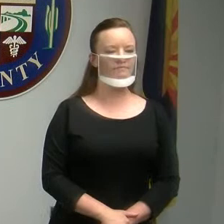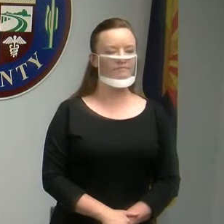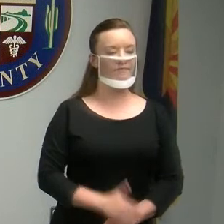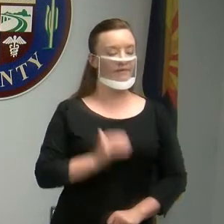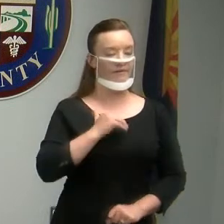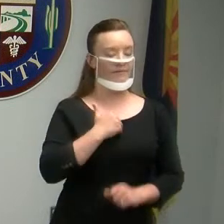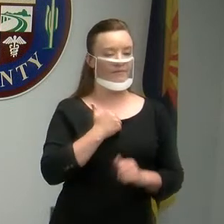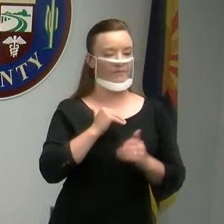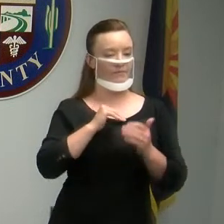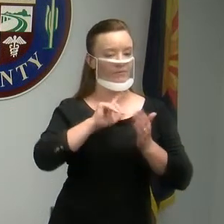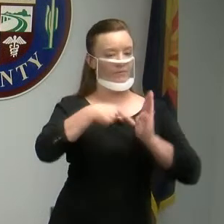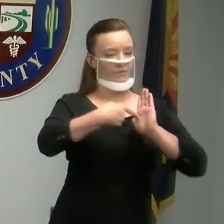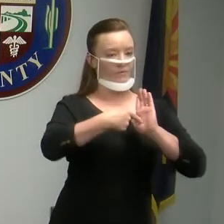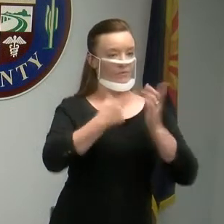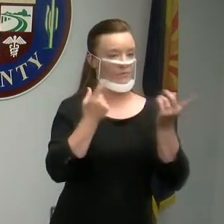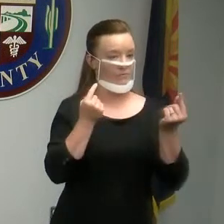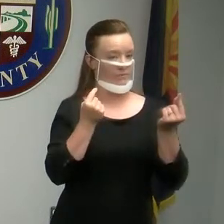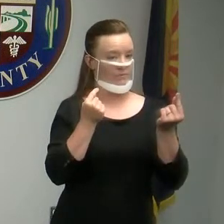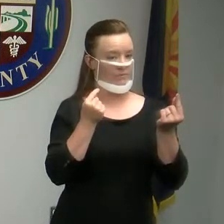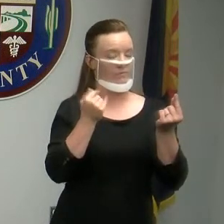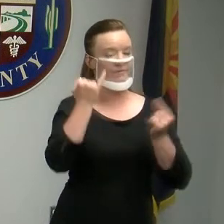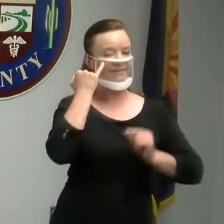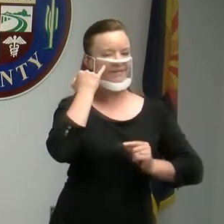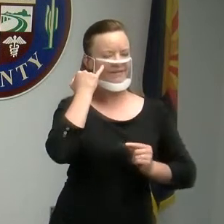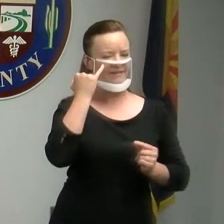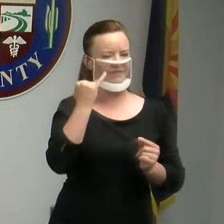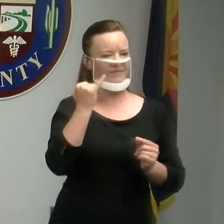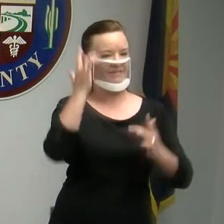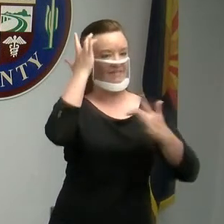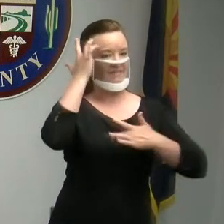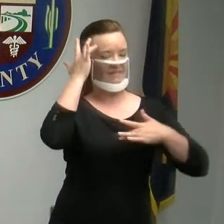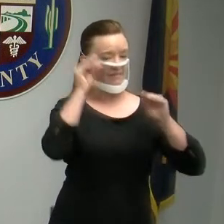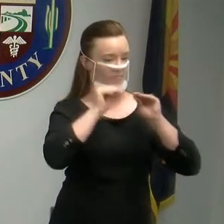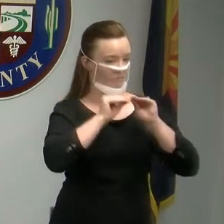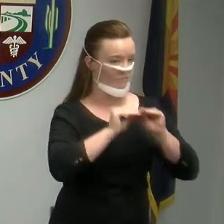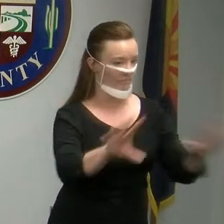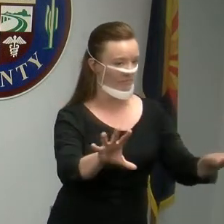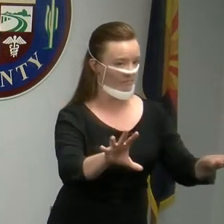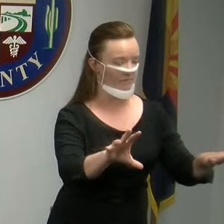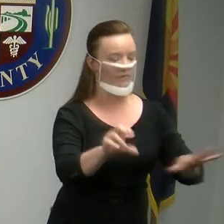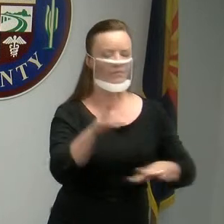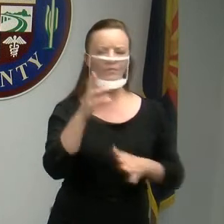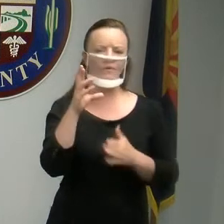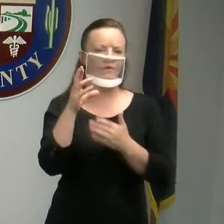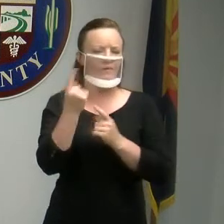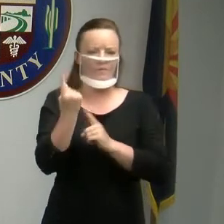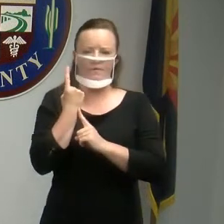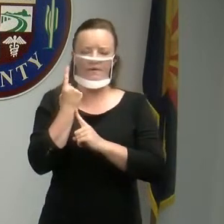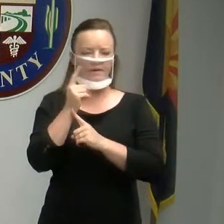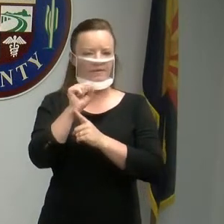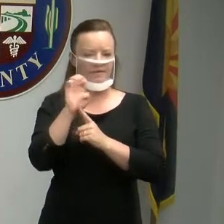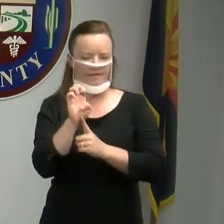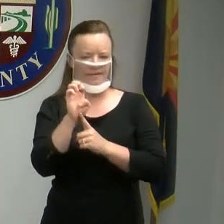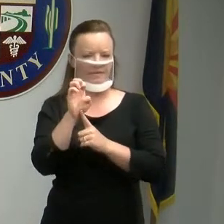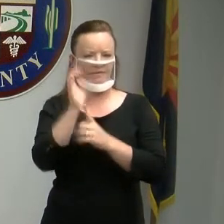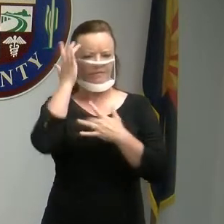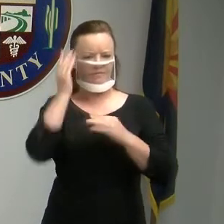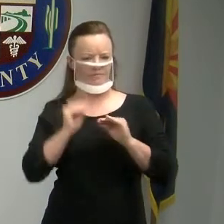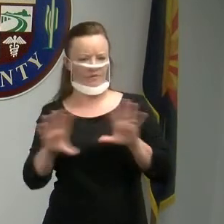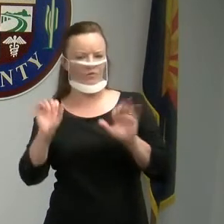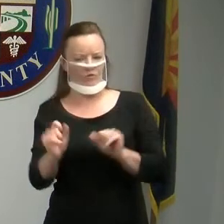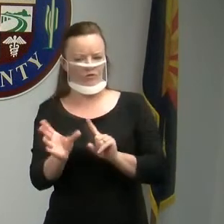Our primary role when there is an outbreak of communicable diseases or even one case is to collect the